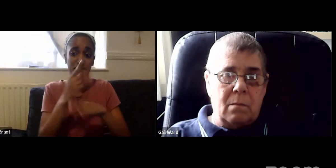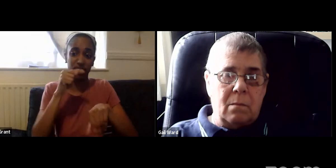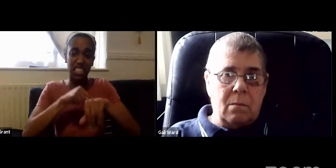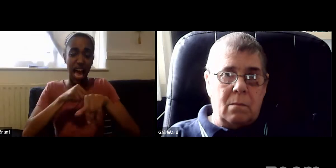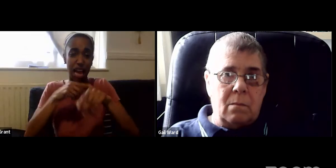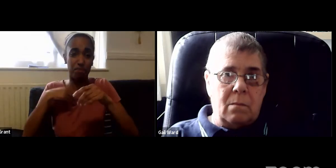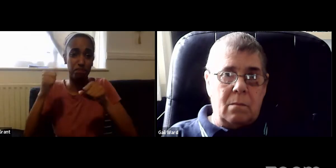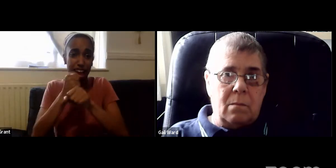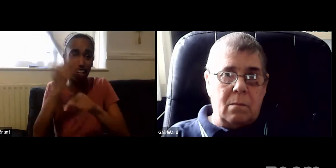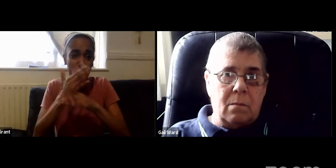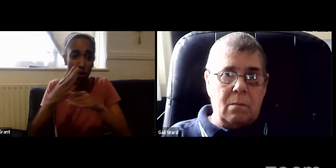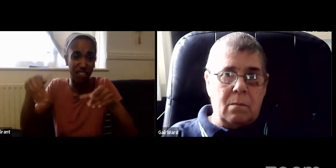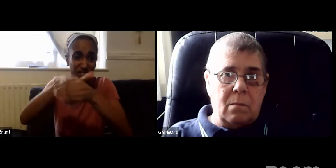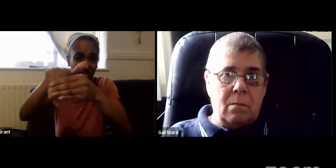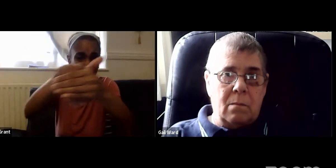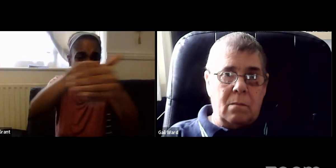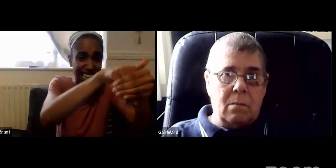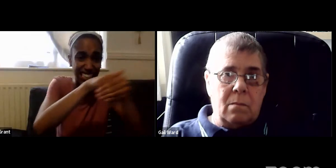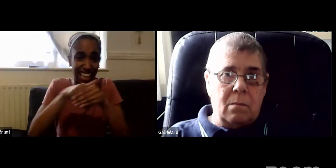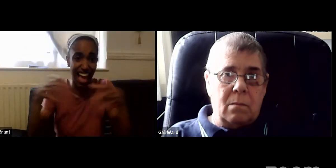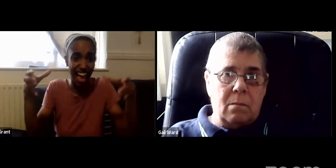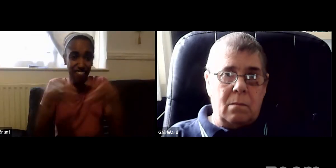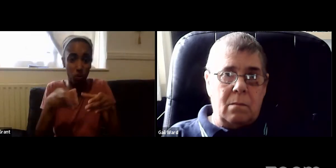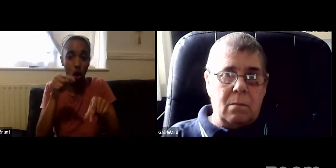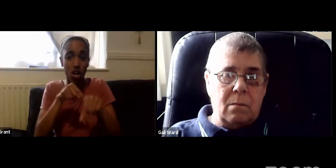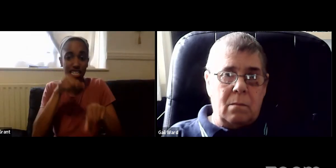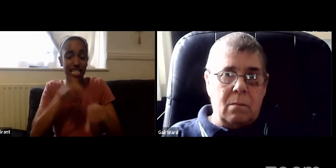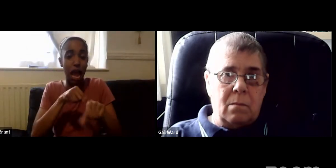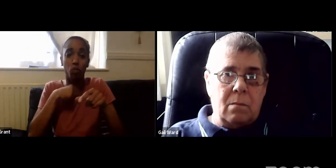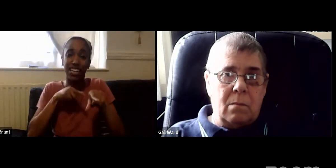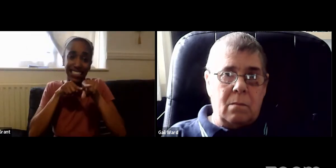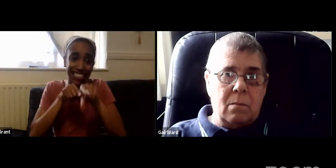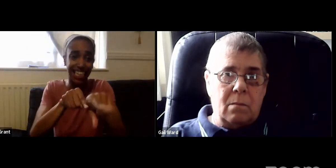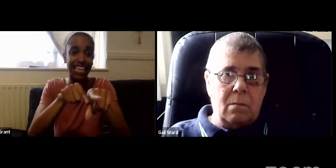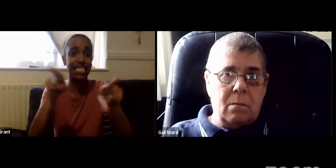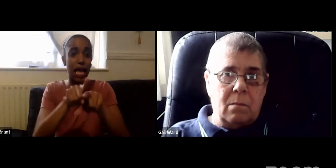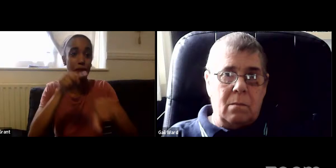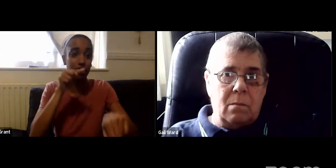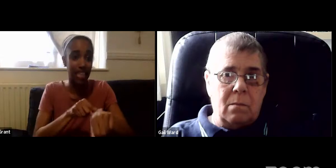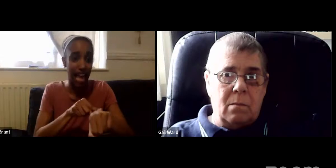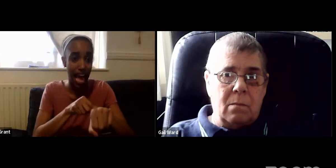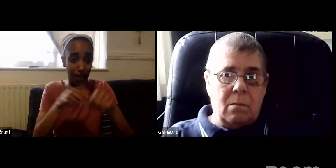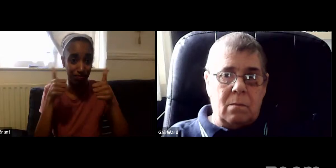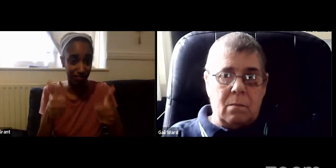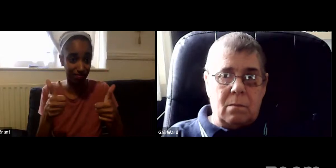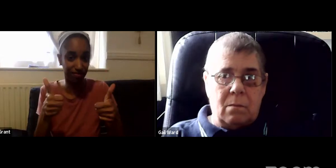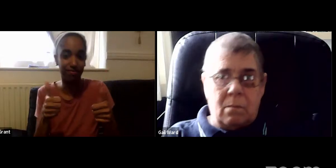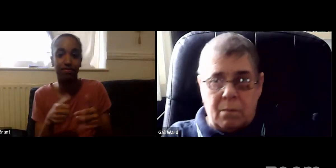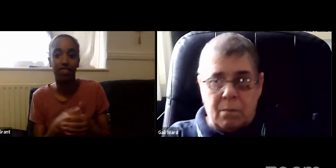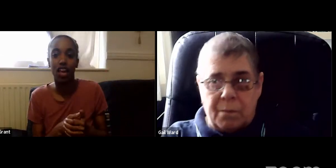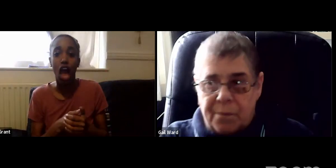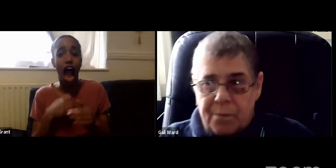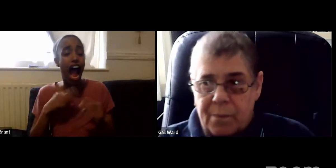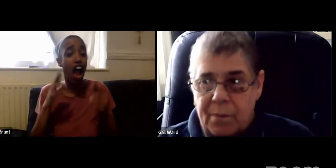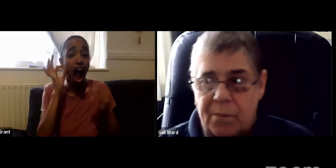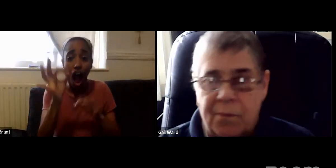remind speakers that we've got a lot of people to fit in, so can everybody make sure that they stick to their time,